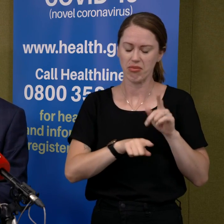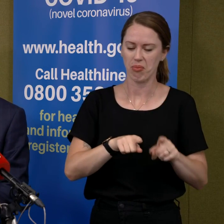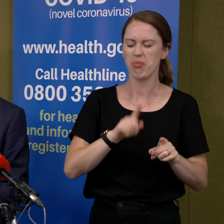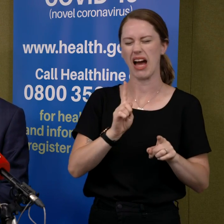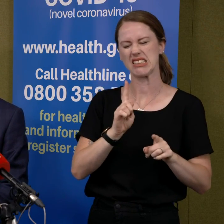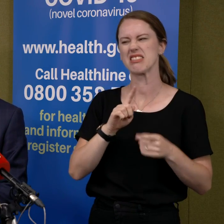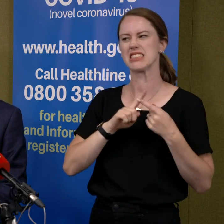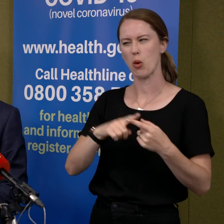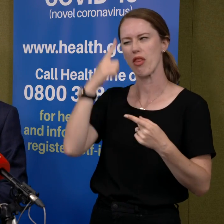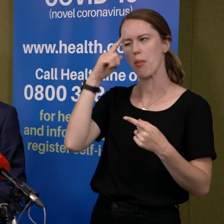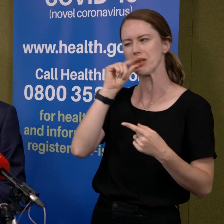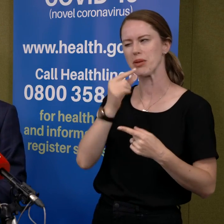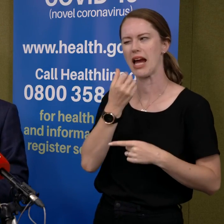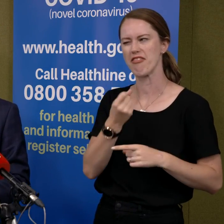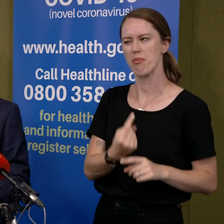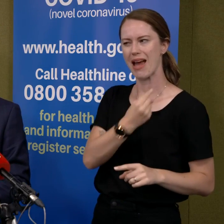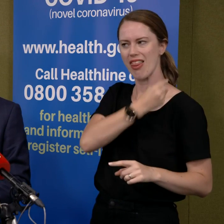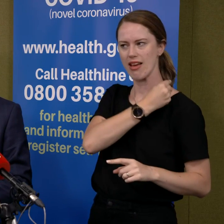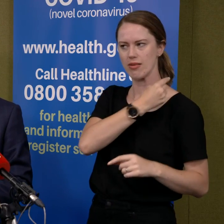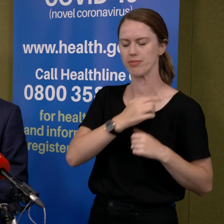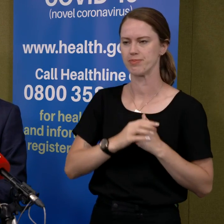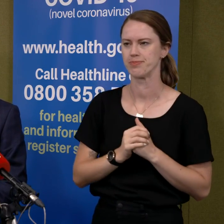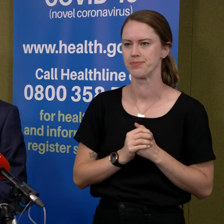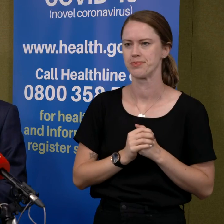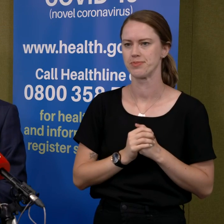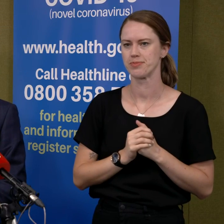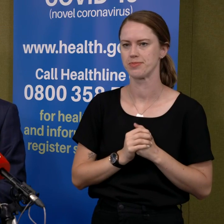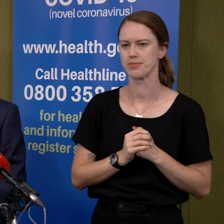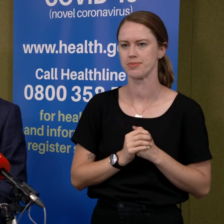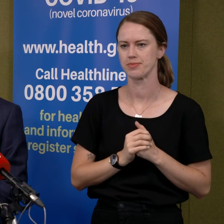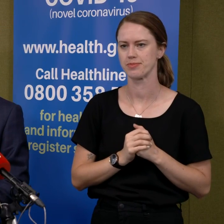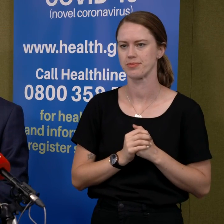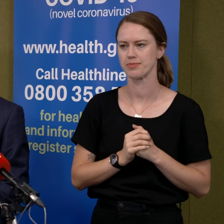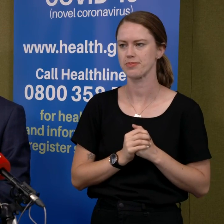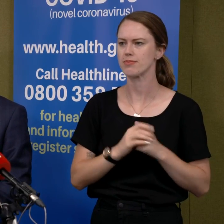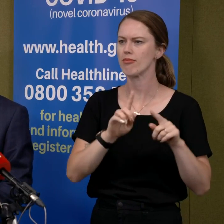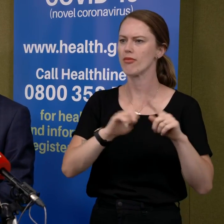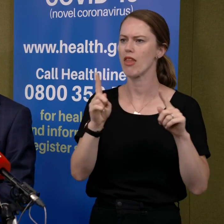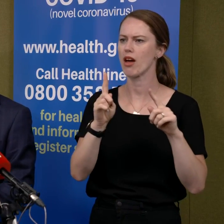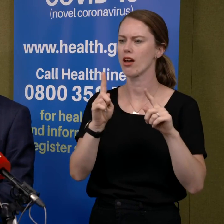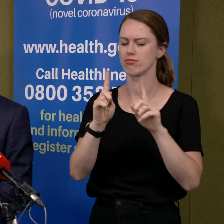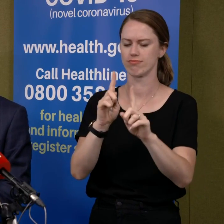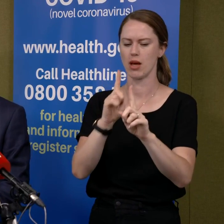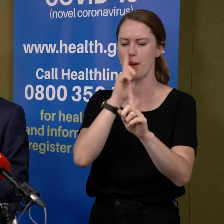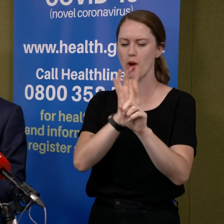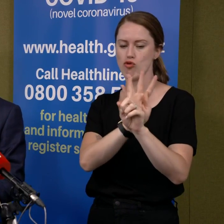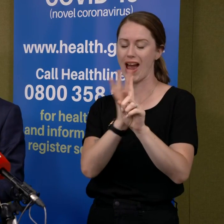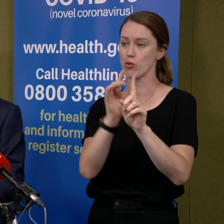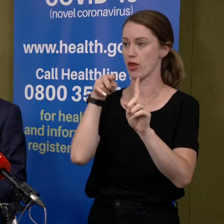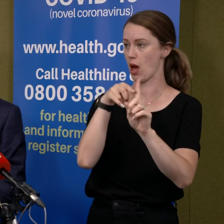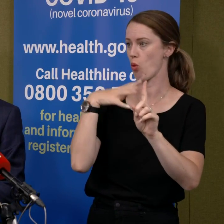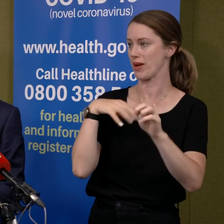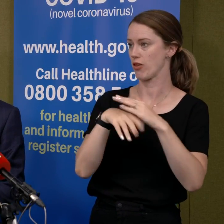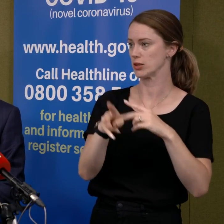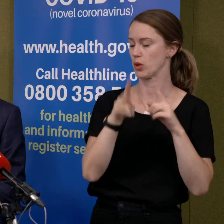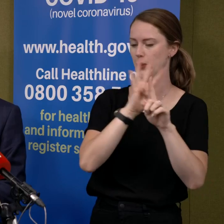case, so it is a probable case. As you also know, a number of close contacts, including staff at North